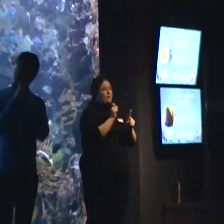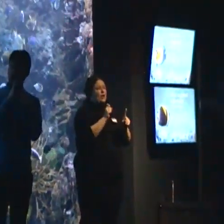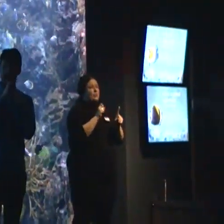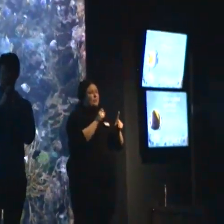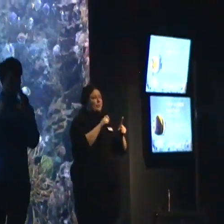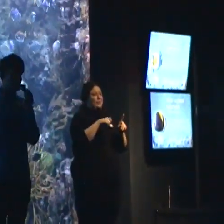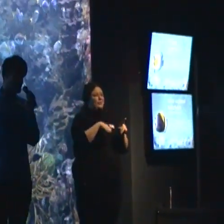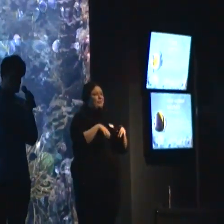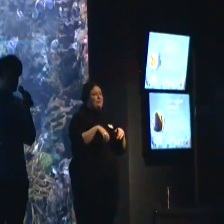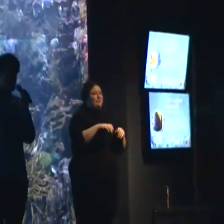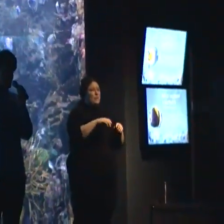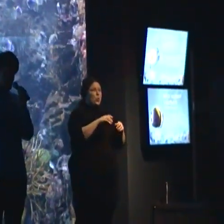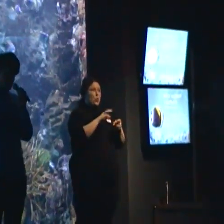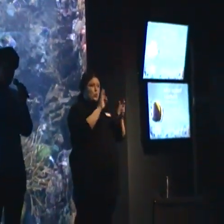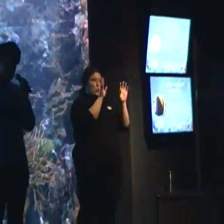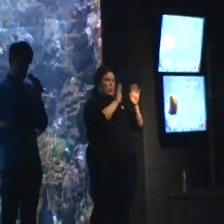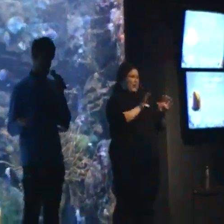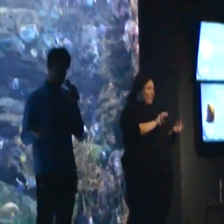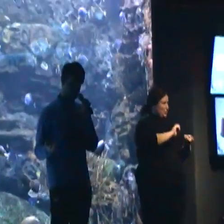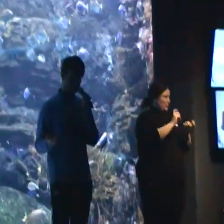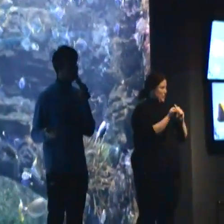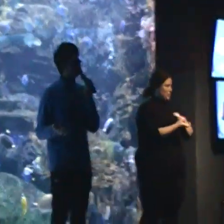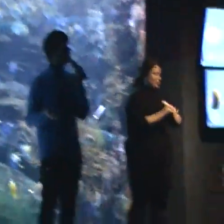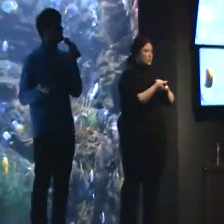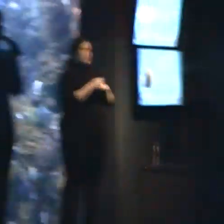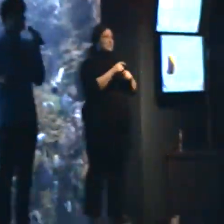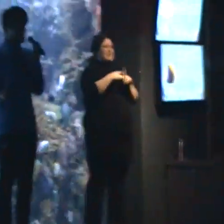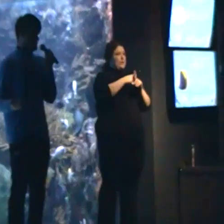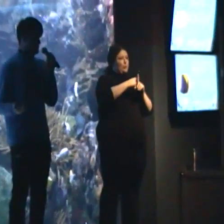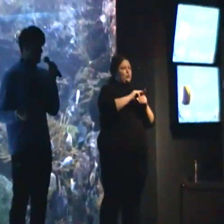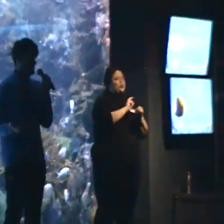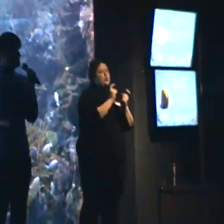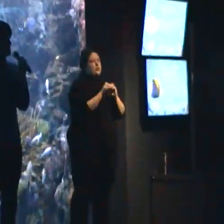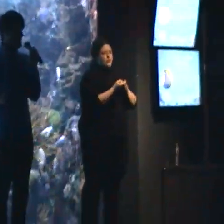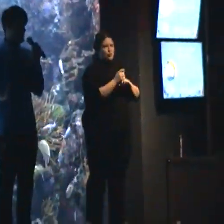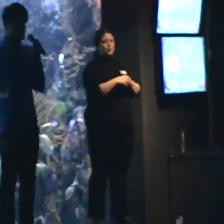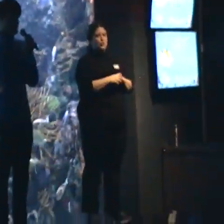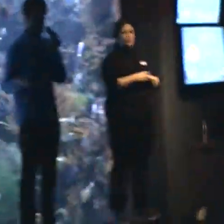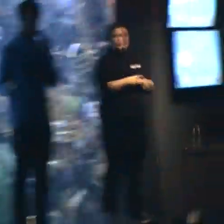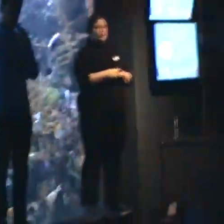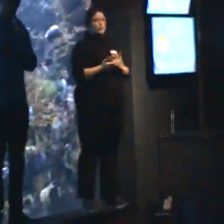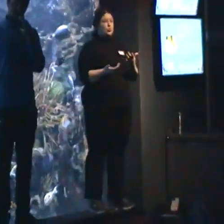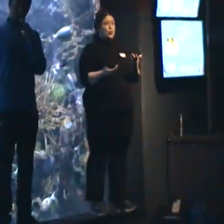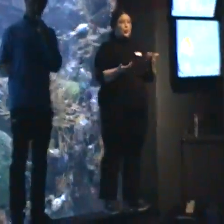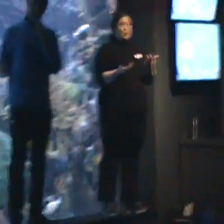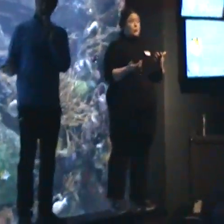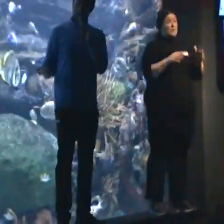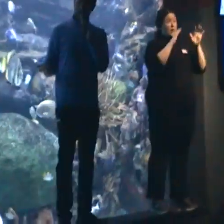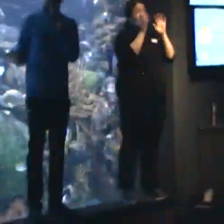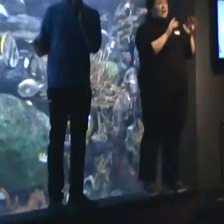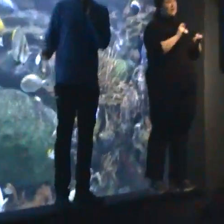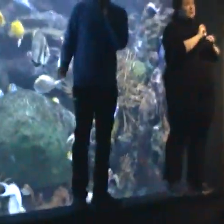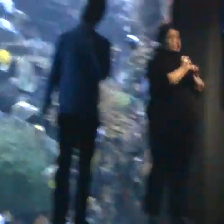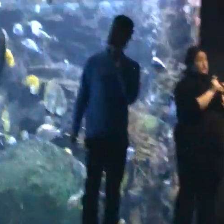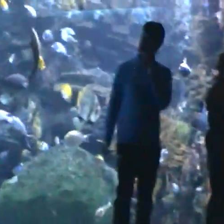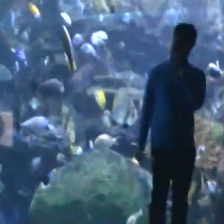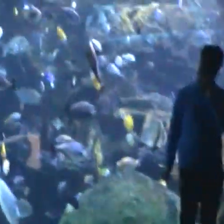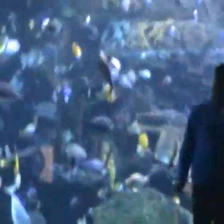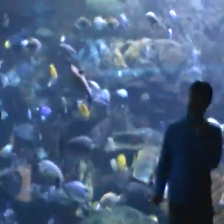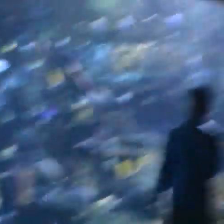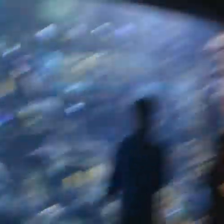101. The Earth is 4.5 billion years old. So of course, the climate has changed naturally during that amount of